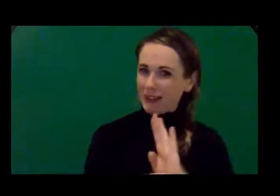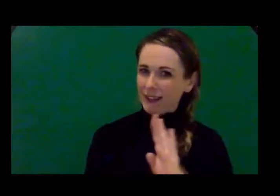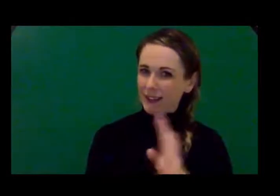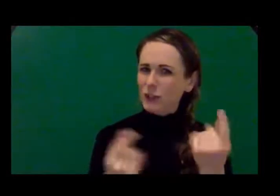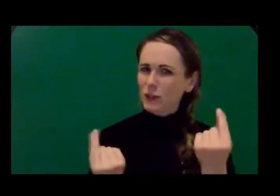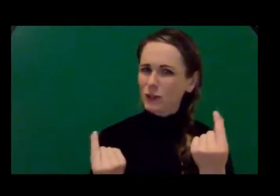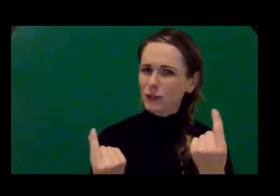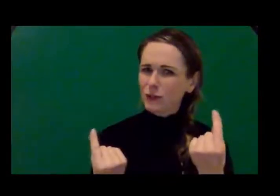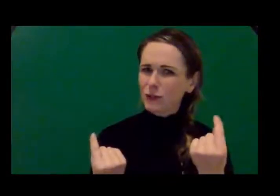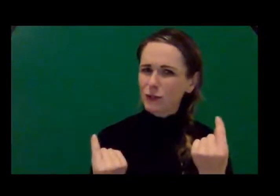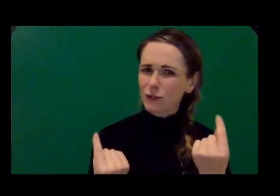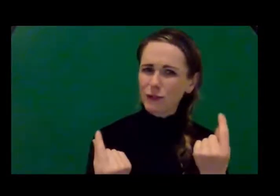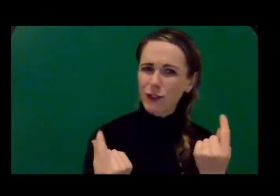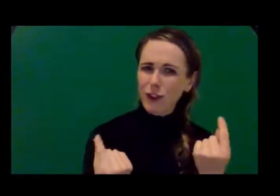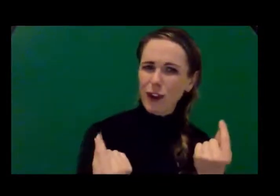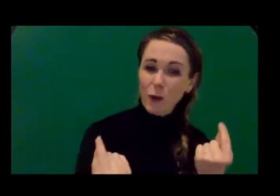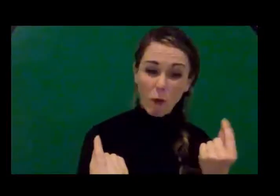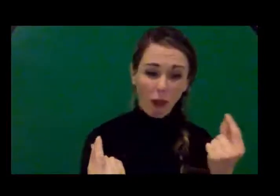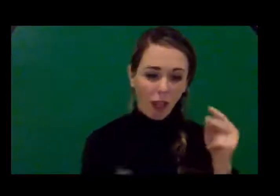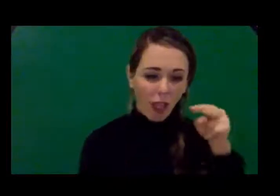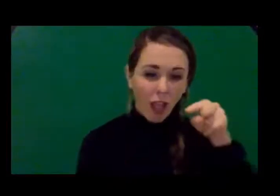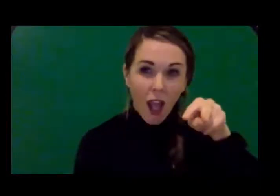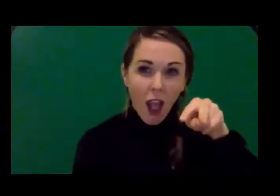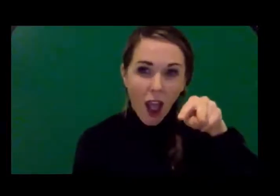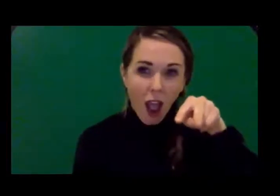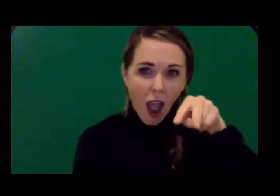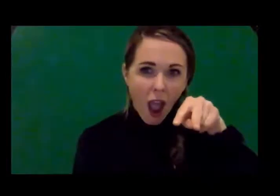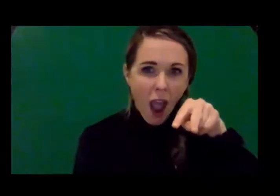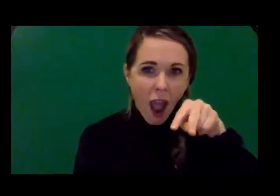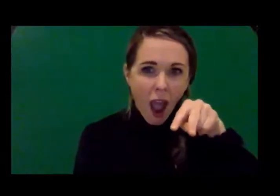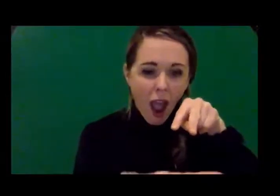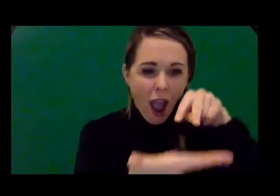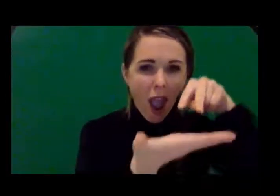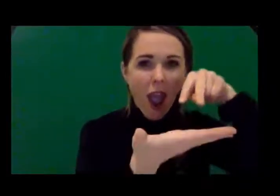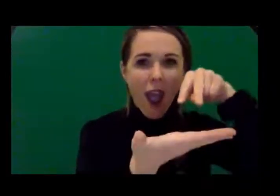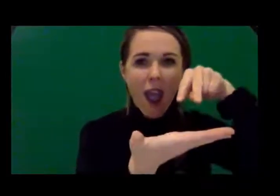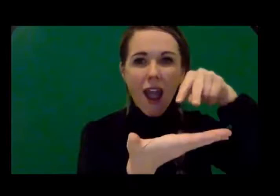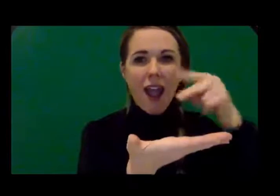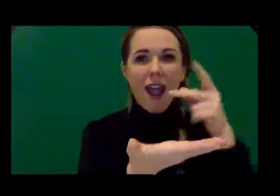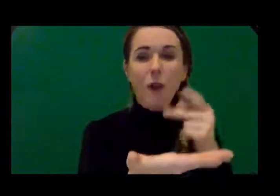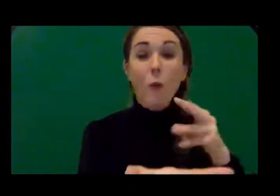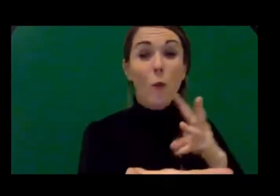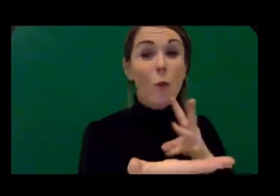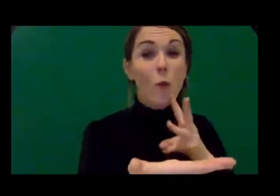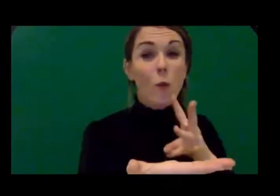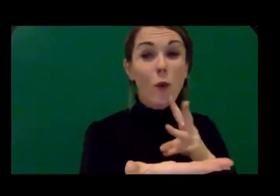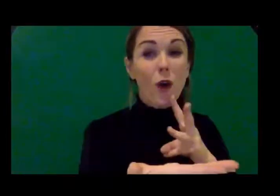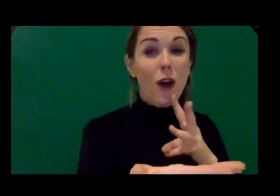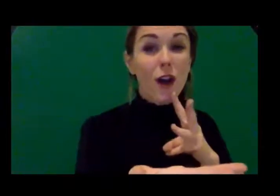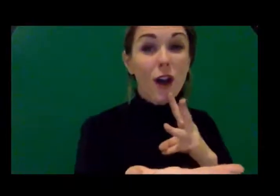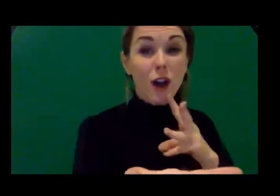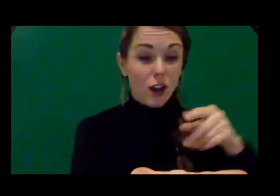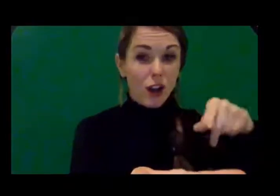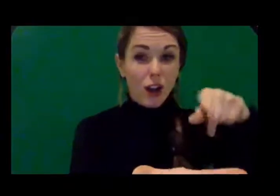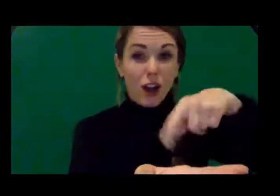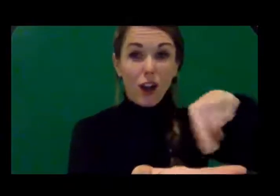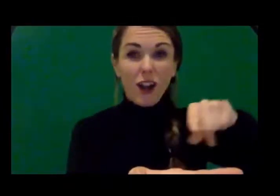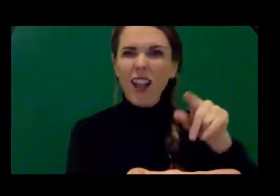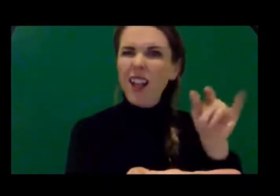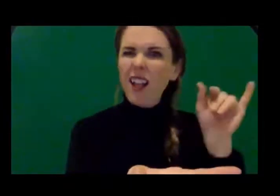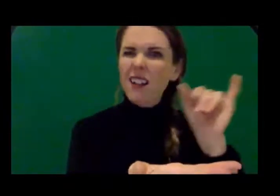He's looking at himself in the water. The water is just like a